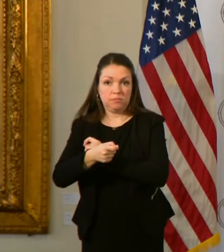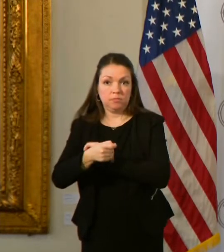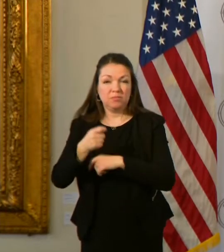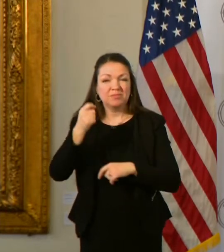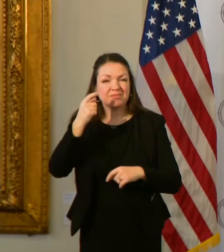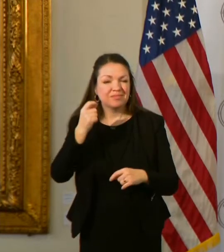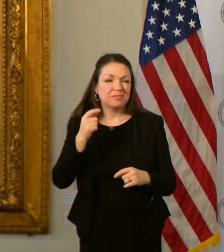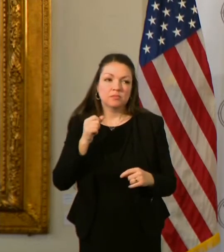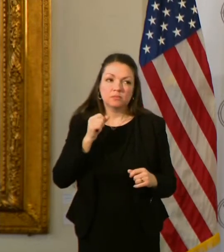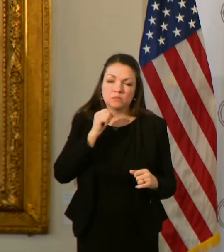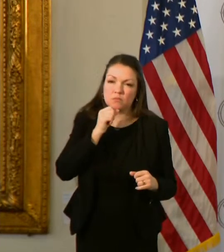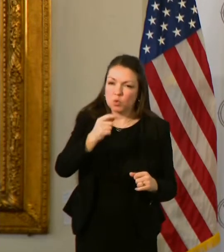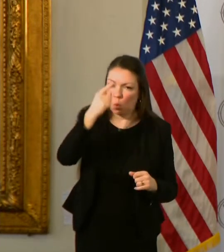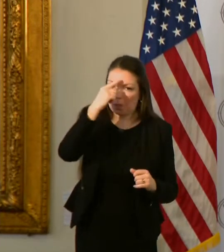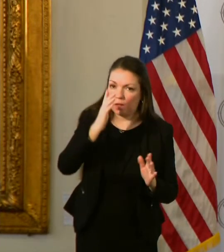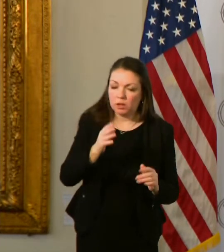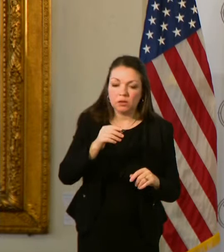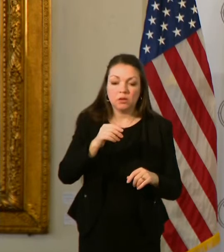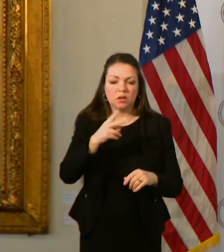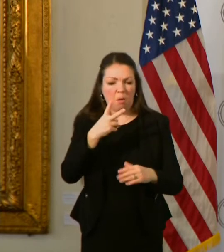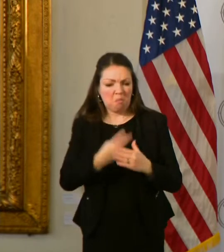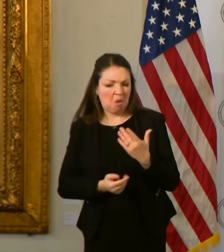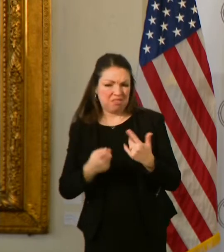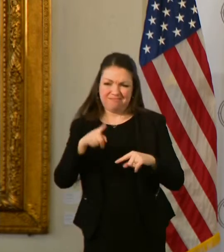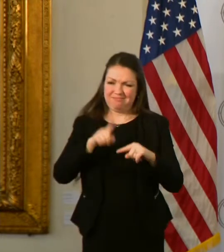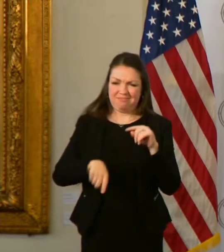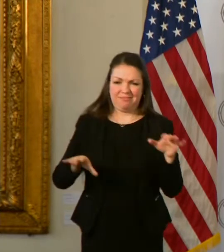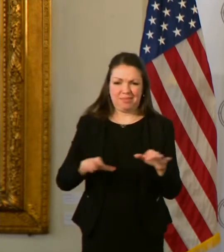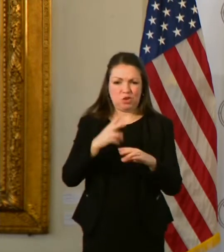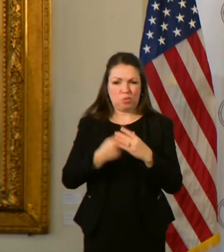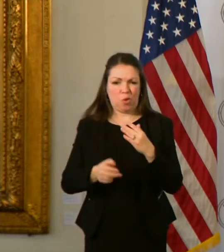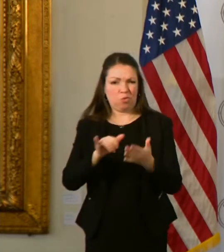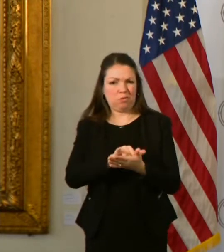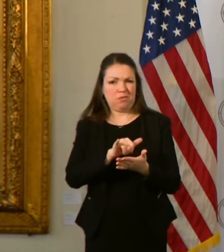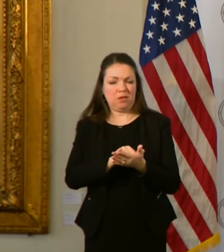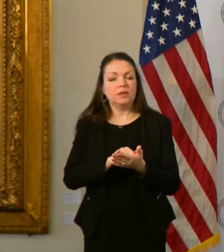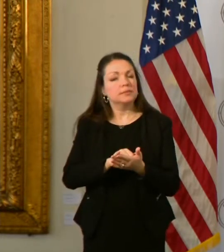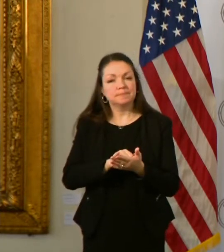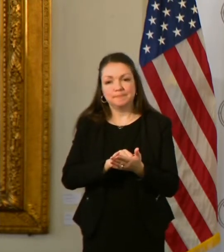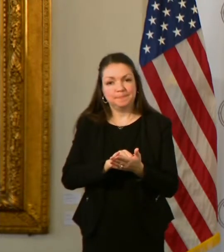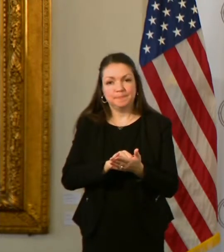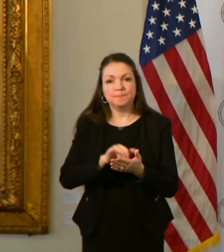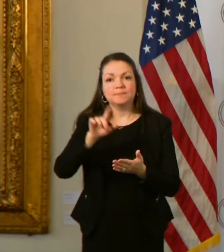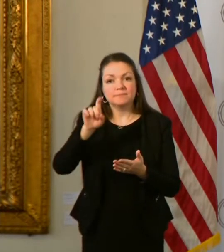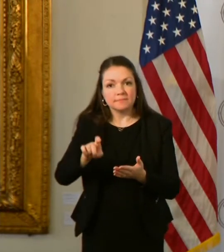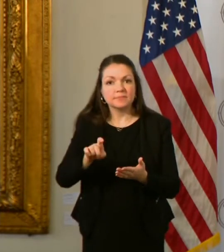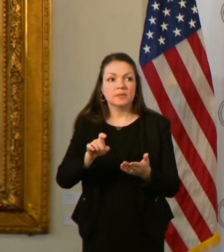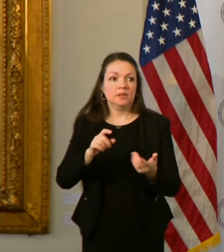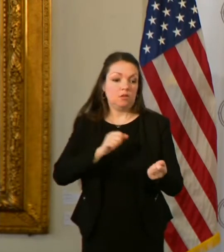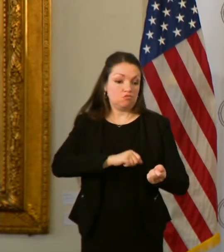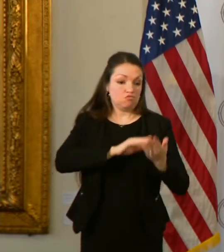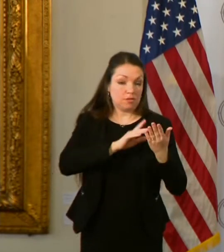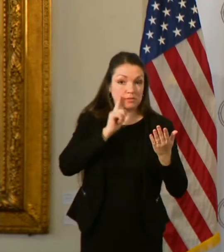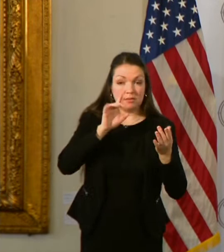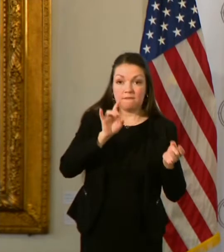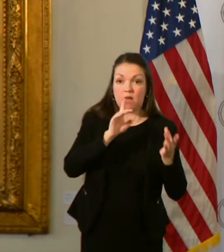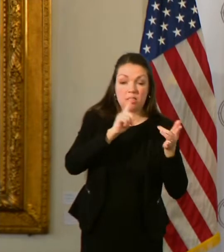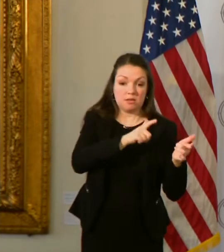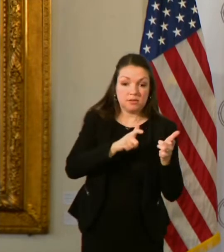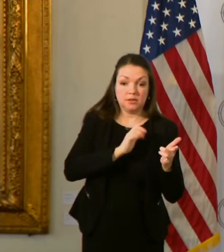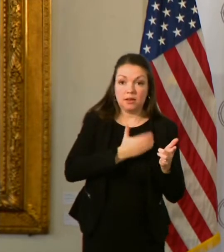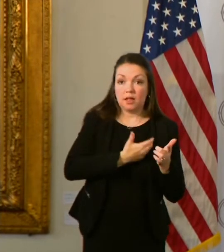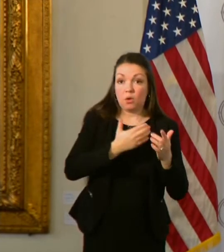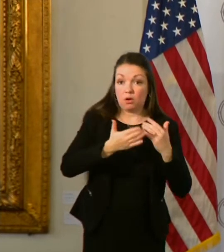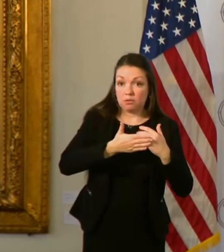notion that you cannot do both. If we're going to meaningfully address the violence in our communities, we